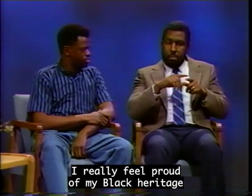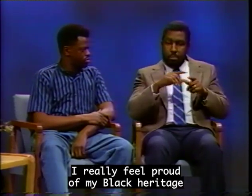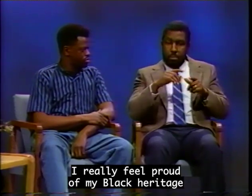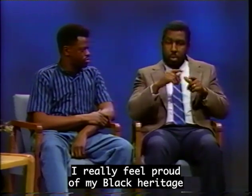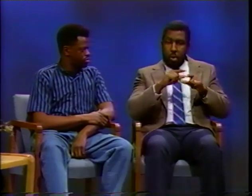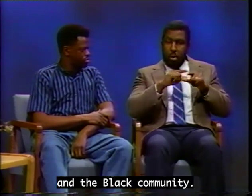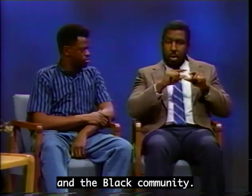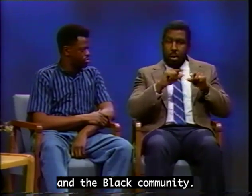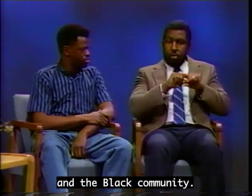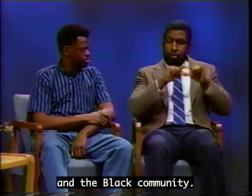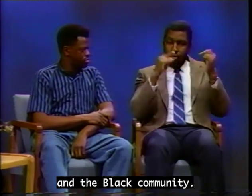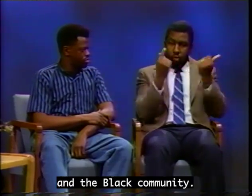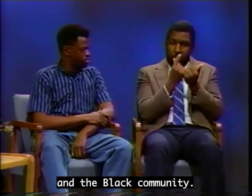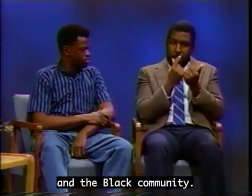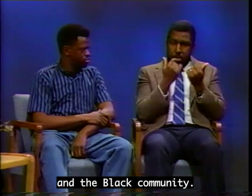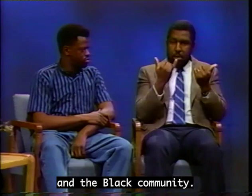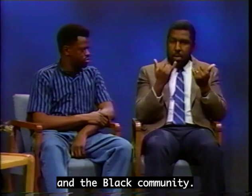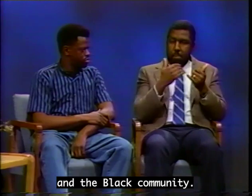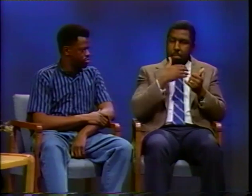black heritage and the black community.